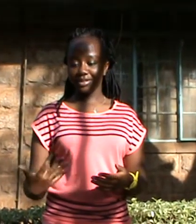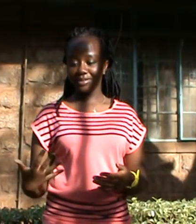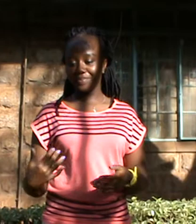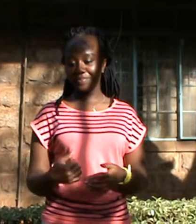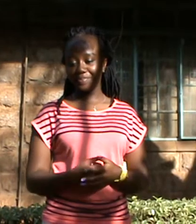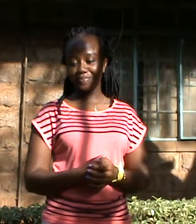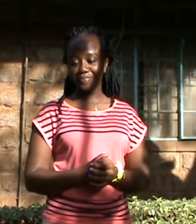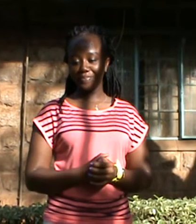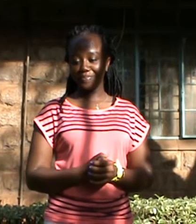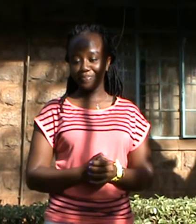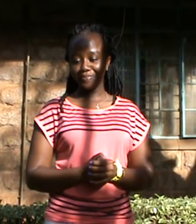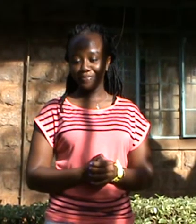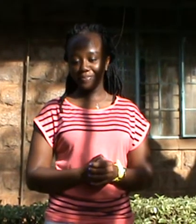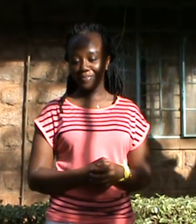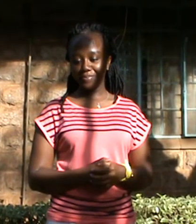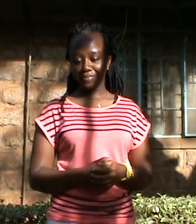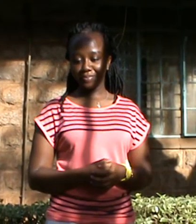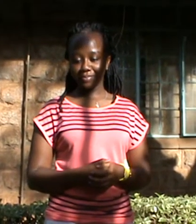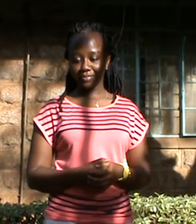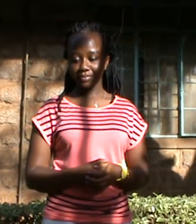To kind industry above important